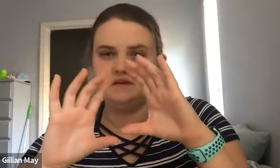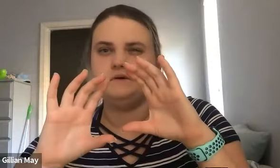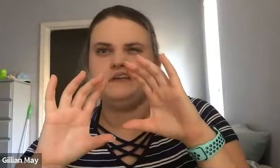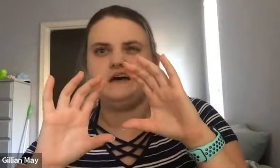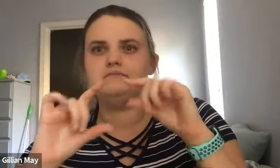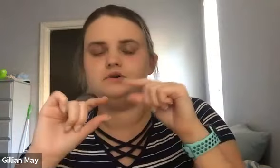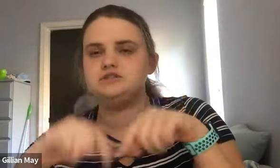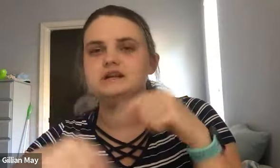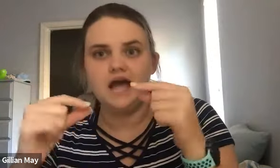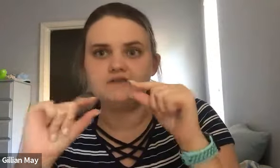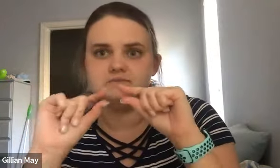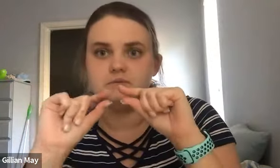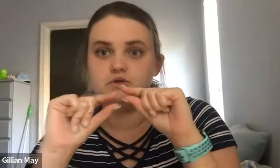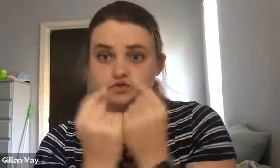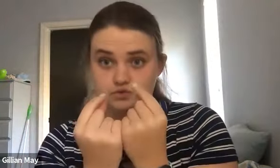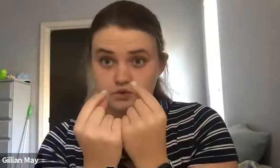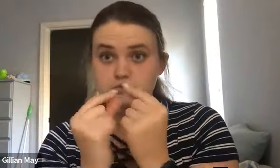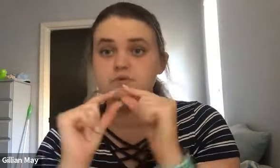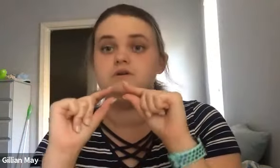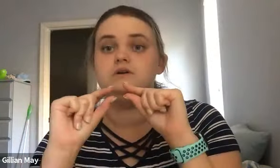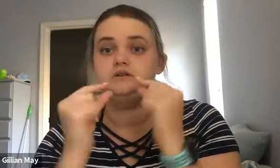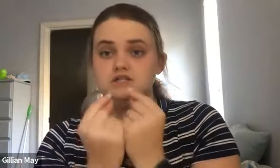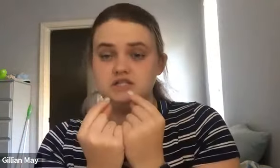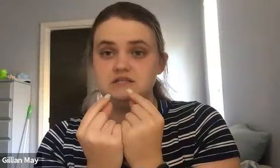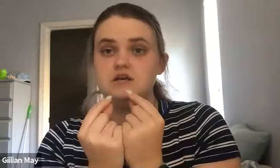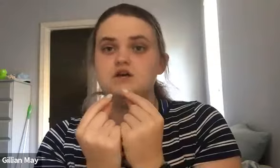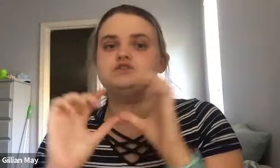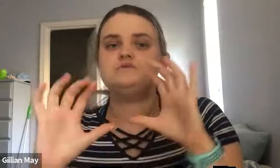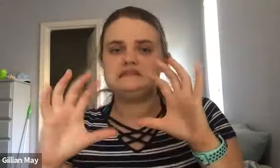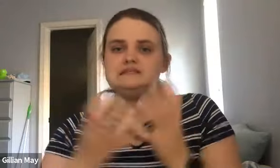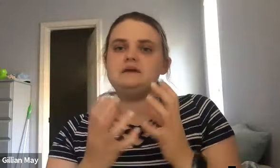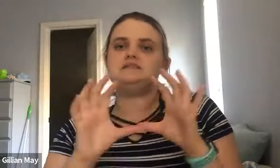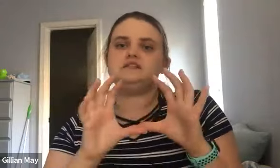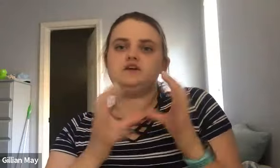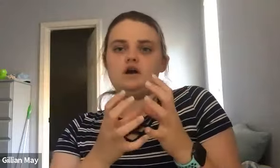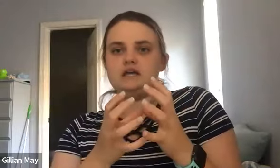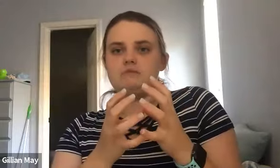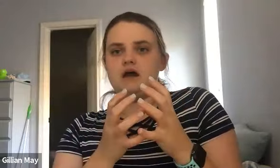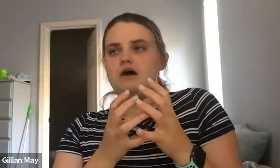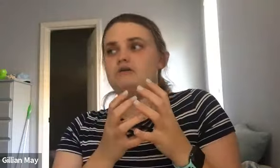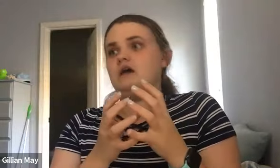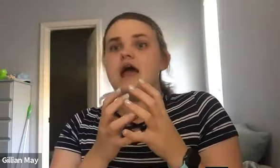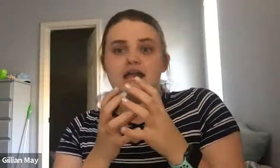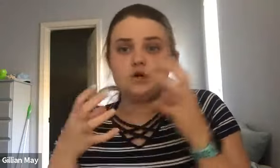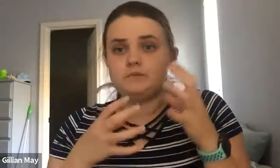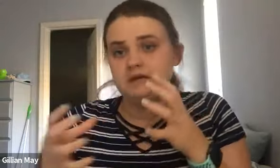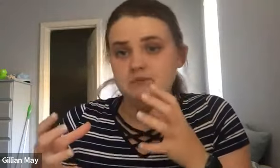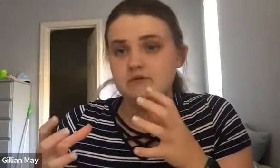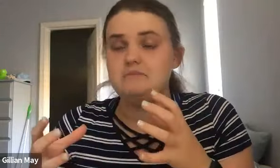but with that motion. And I have seen people use group, the G's. So this is basically talking about a group of people. They may